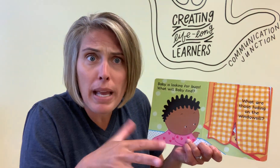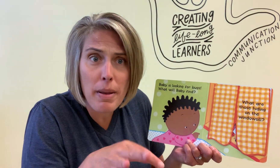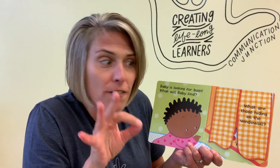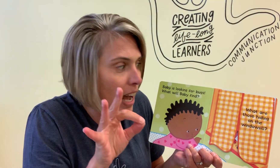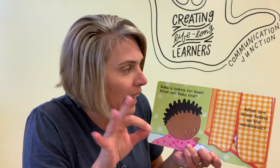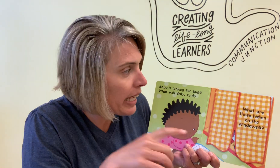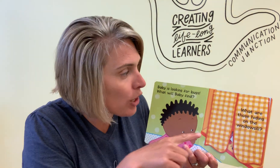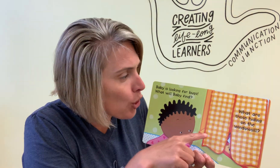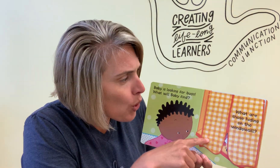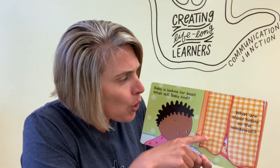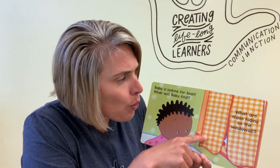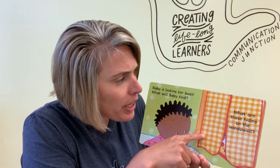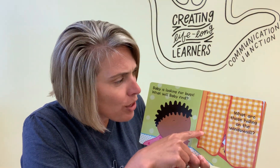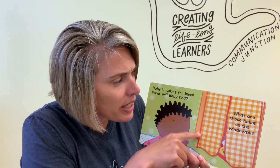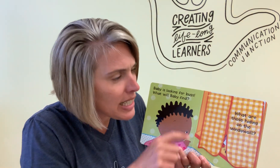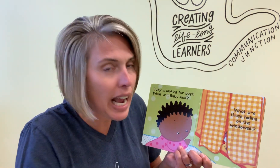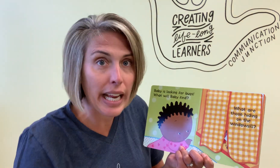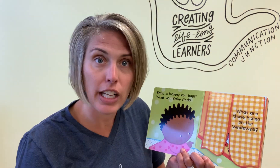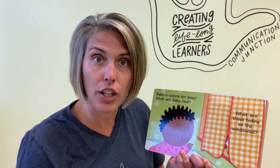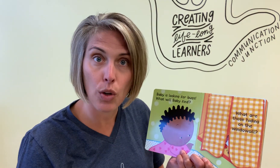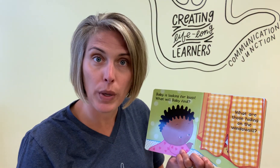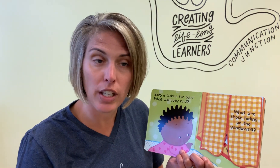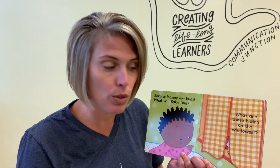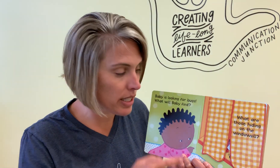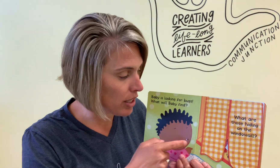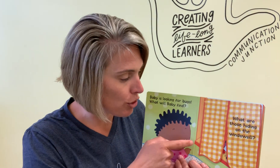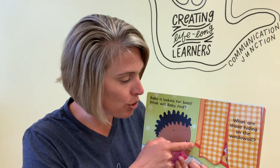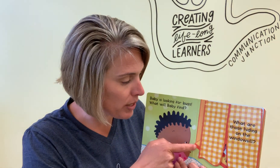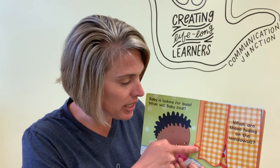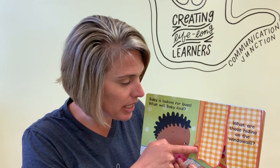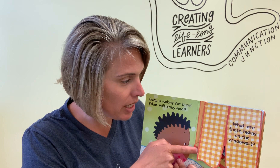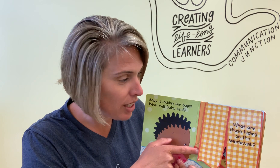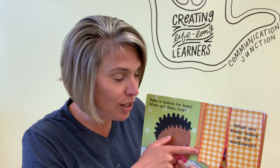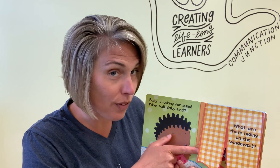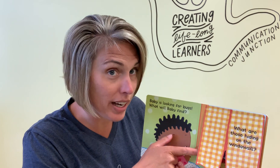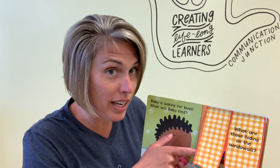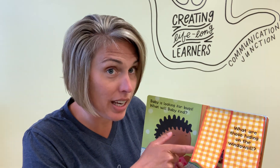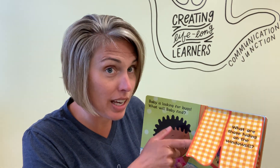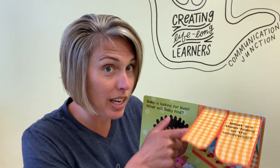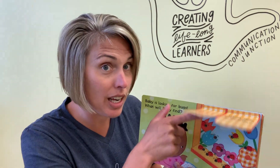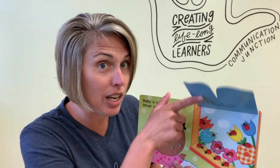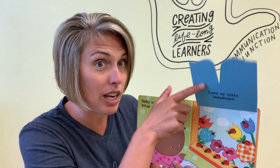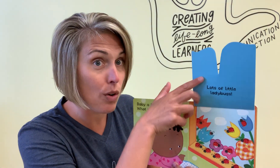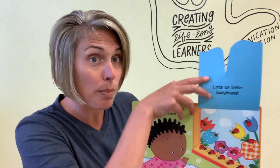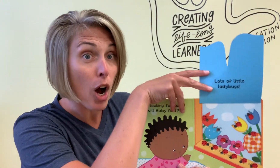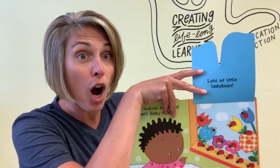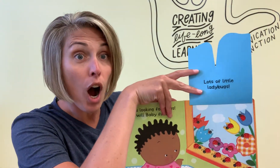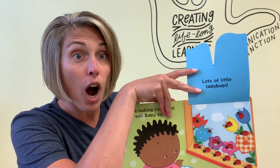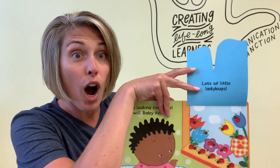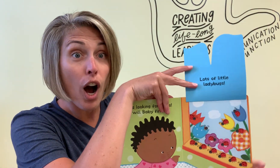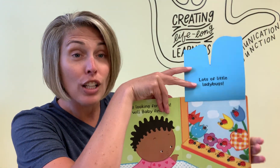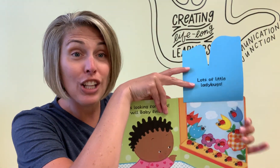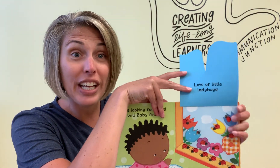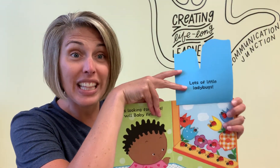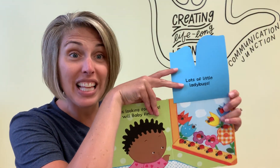Baby find? What do you think's hiding on the windowsill? Should we see? Ready? Whoop. Look at the